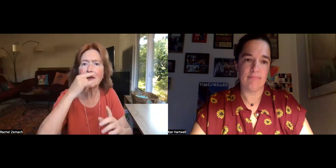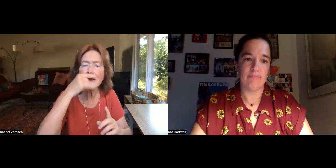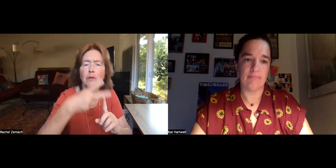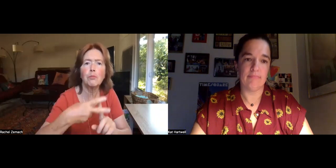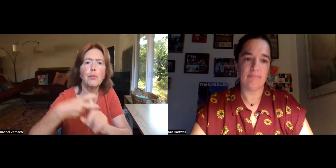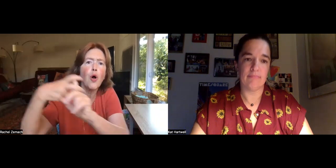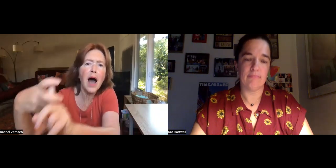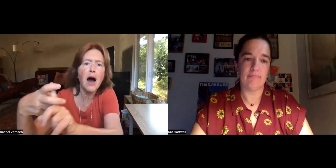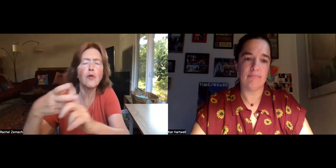Hit pull out